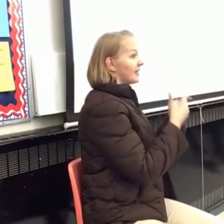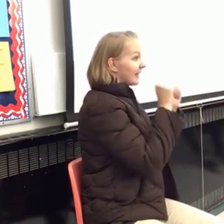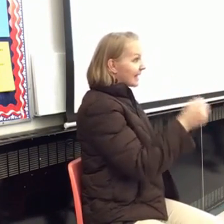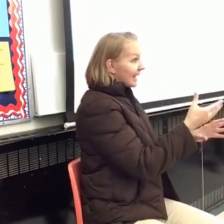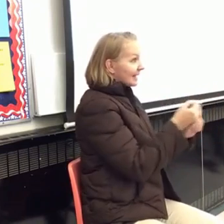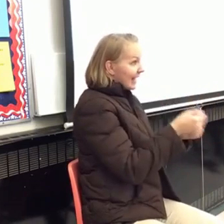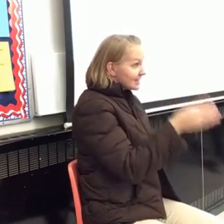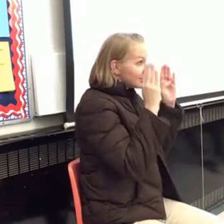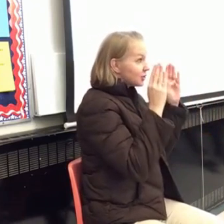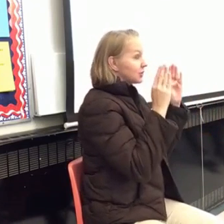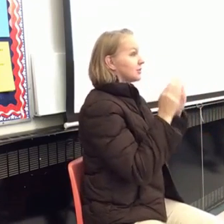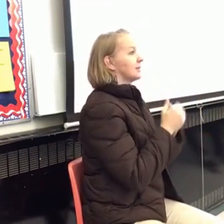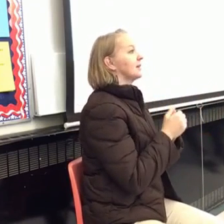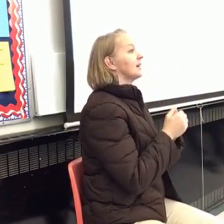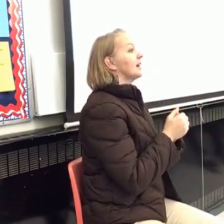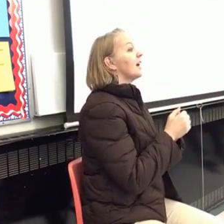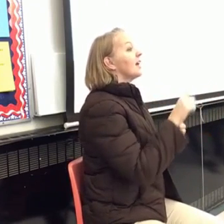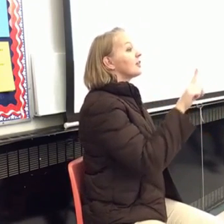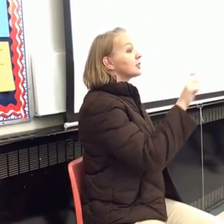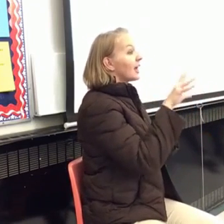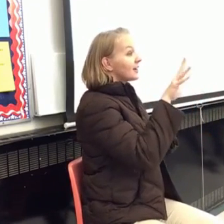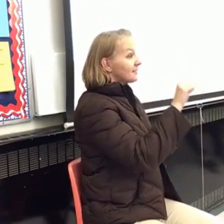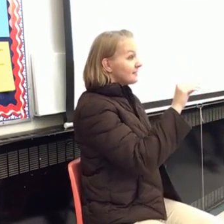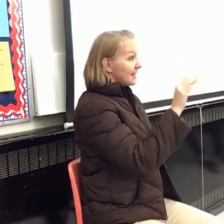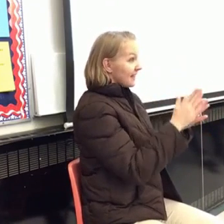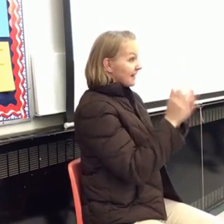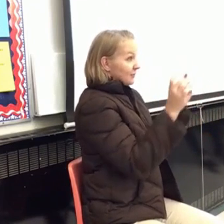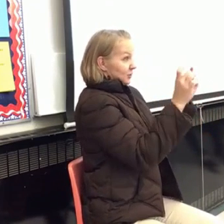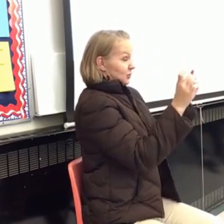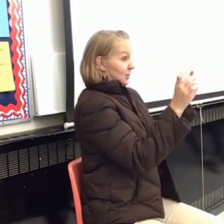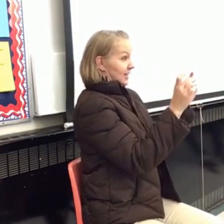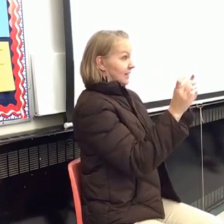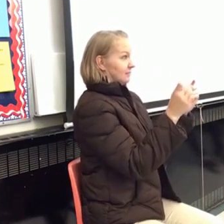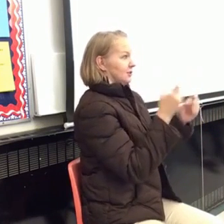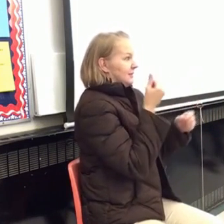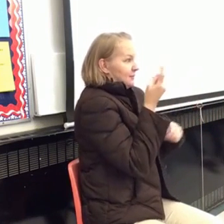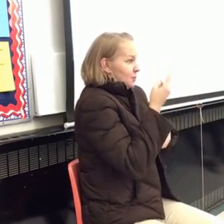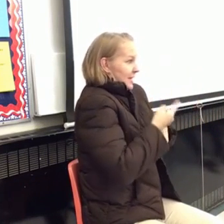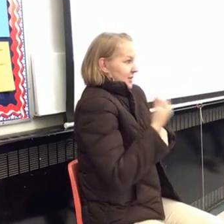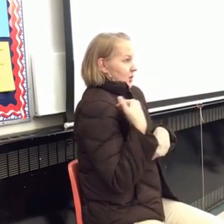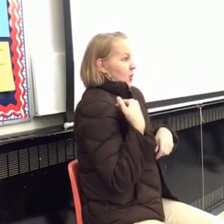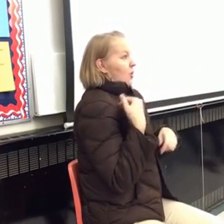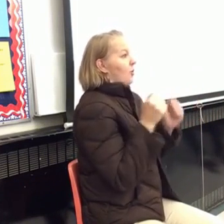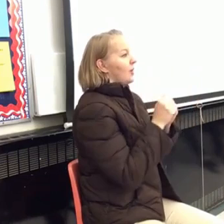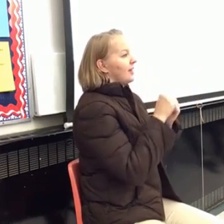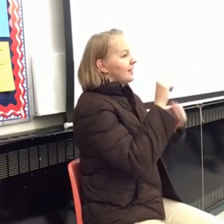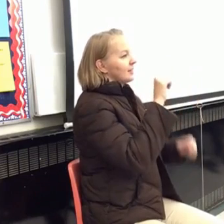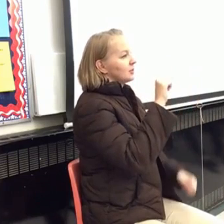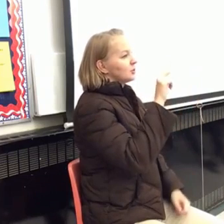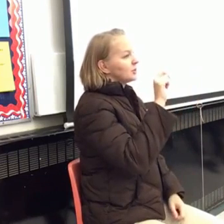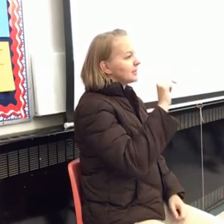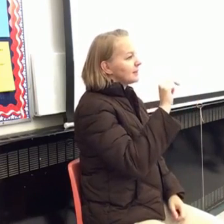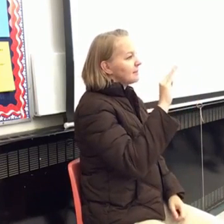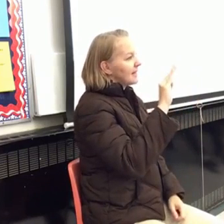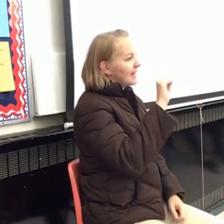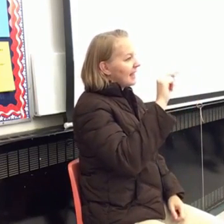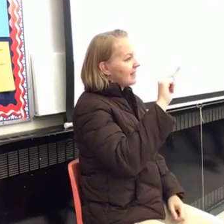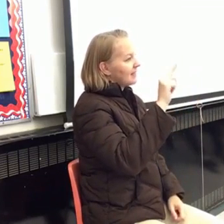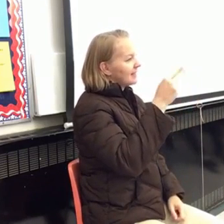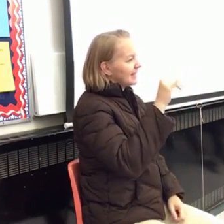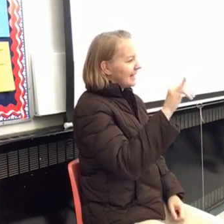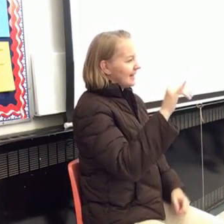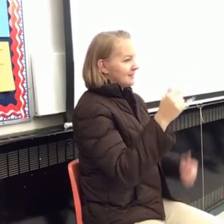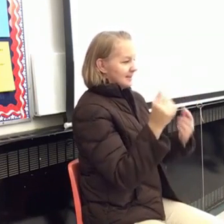ago, actually had the 150th anniversary of what she did in an attempt to be able to help. Does anybody know what she did that was the